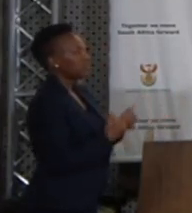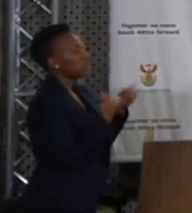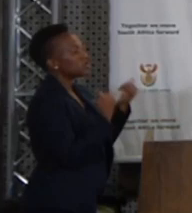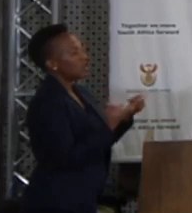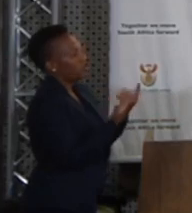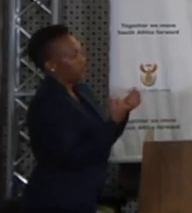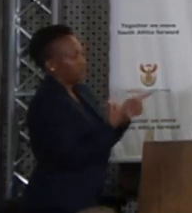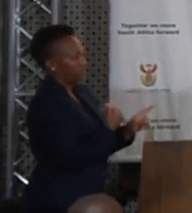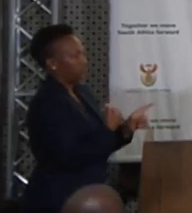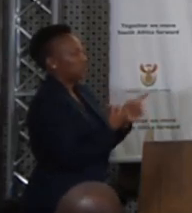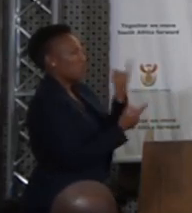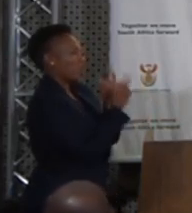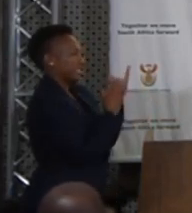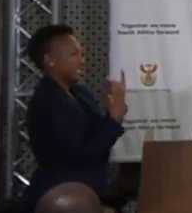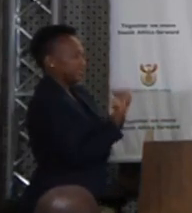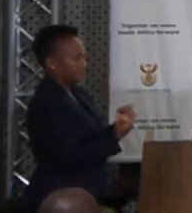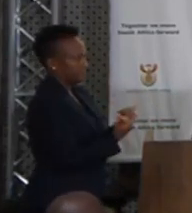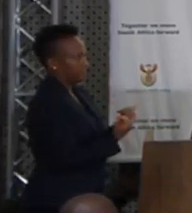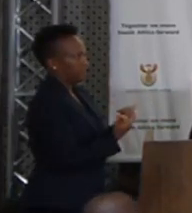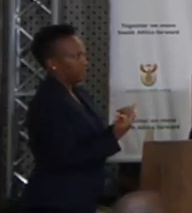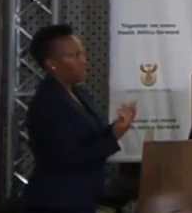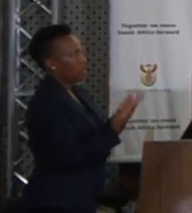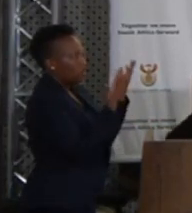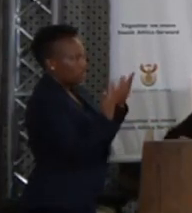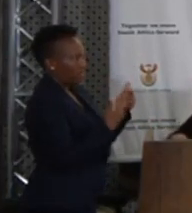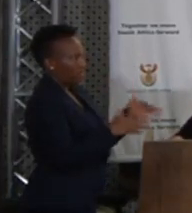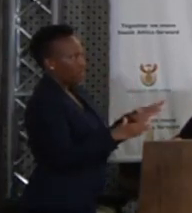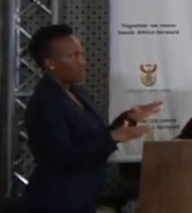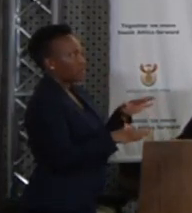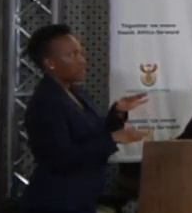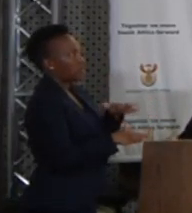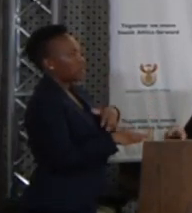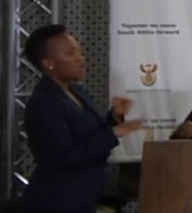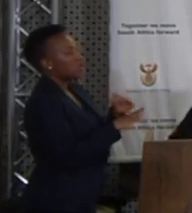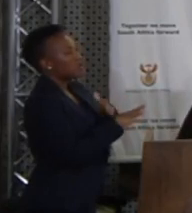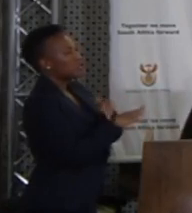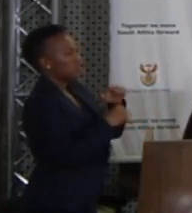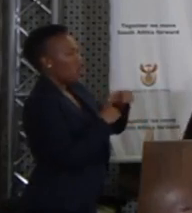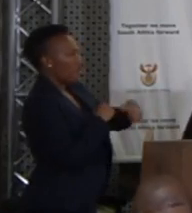Sesizawuthatha ke imibuzo njengoba sishilo ukuthi nale press conference lena